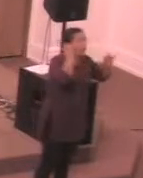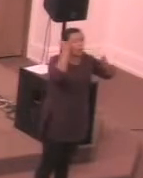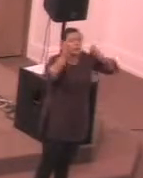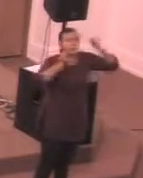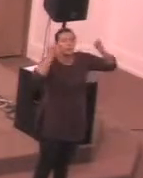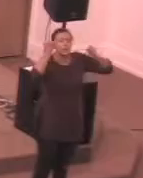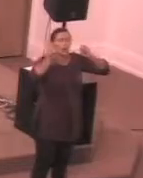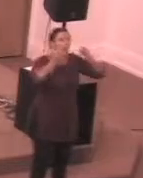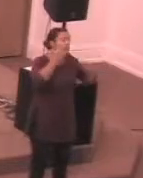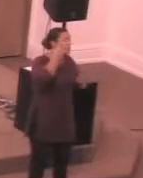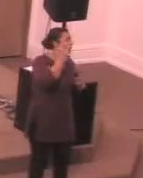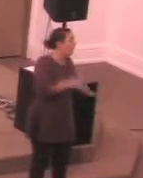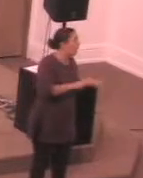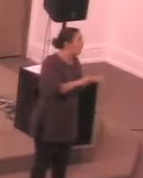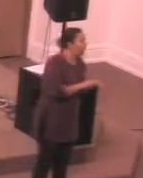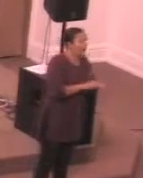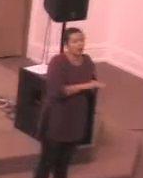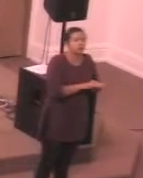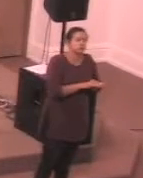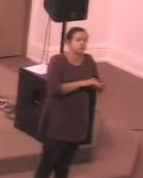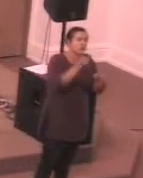of man.